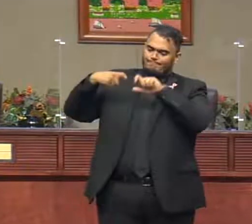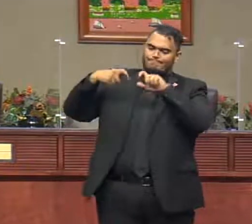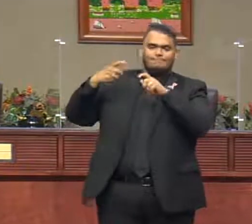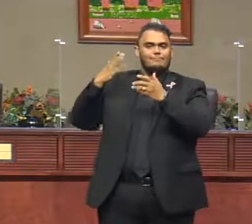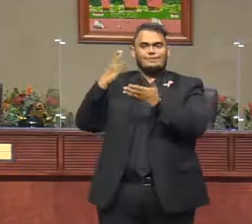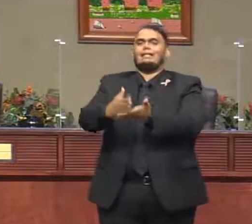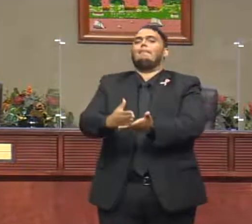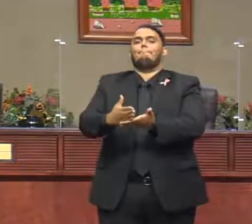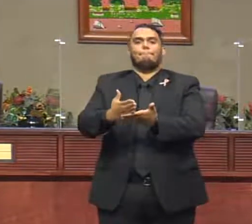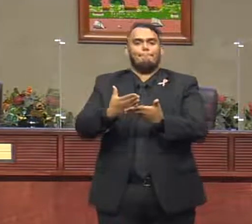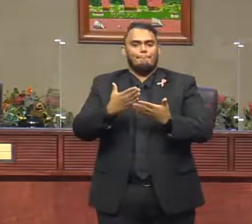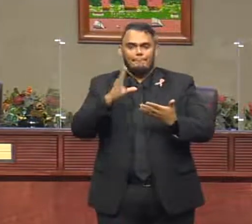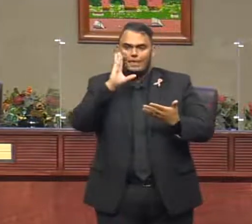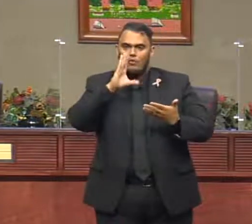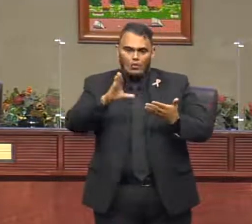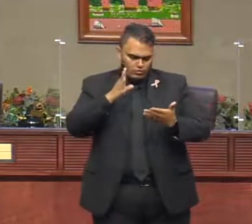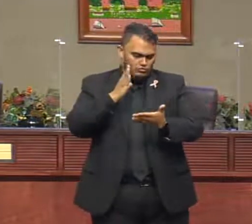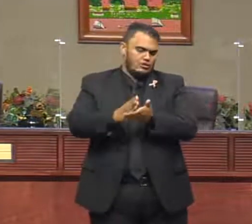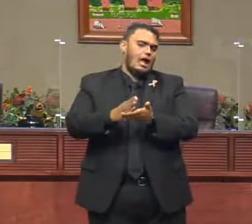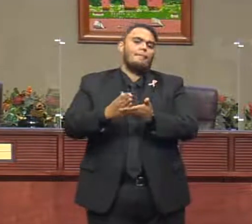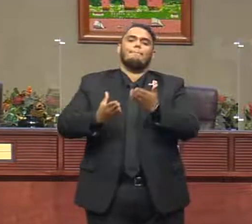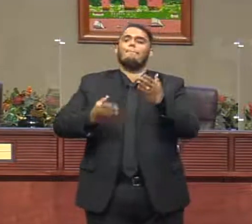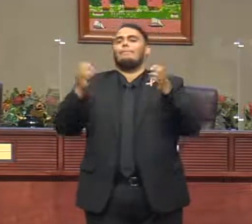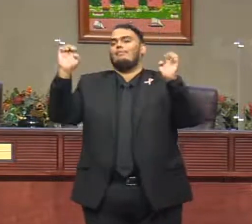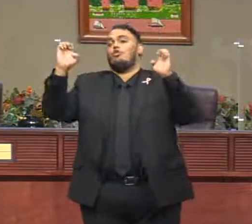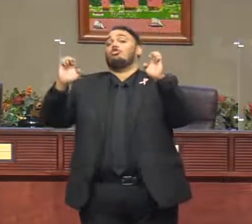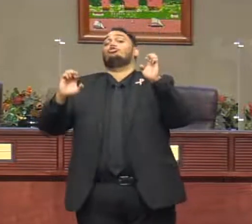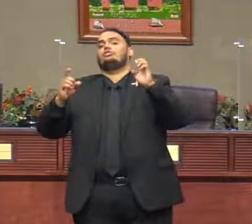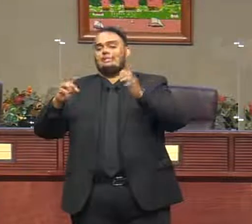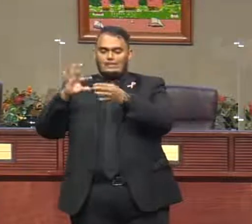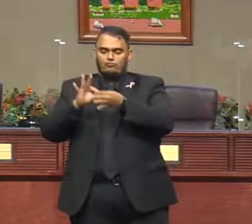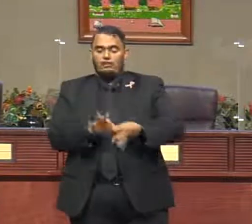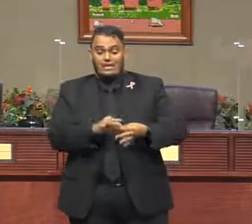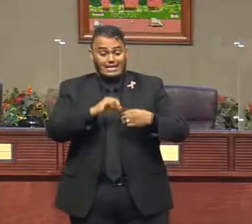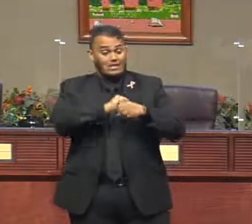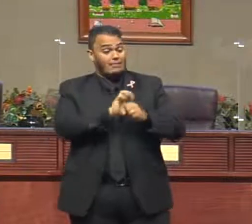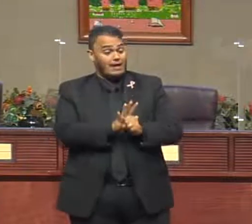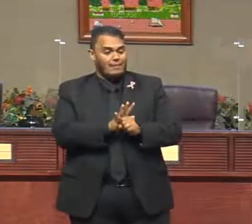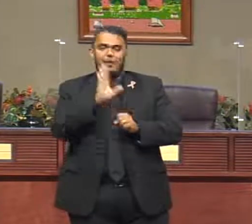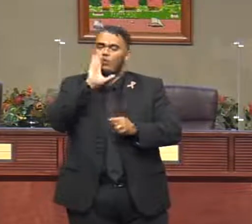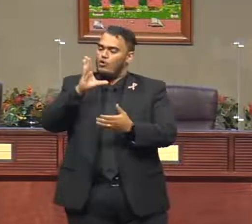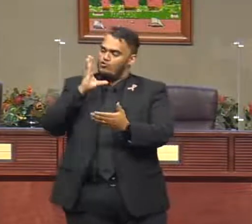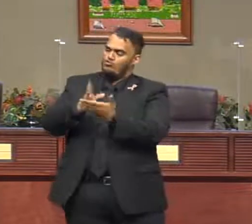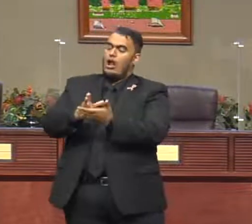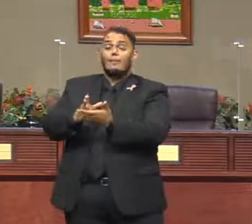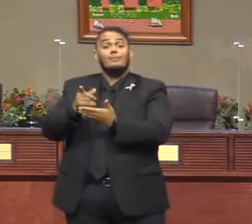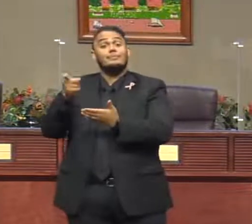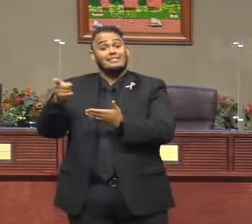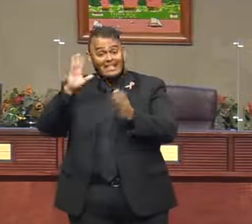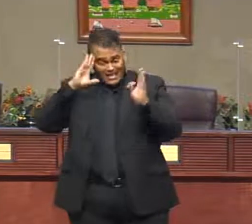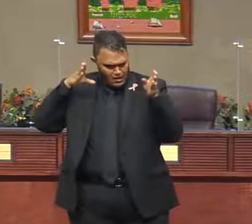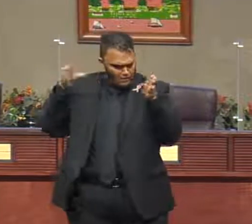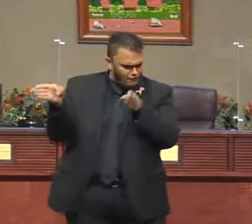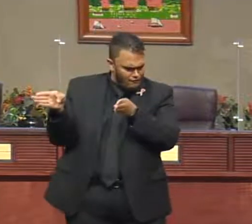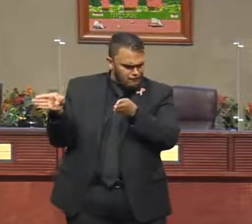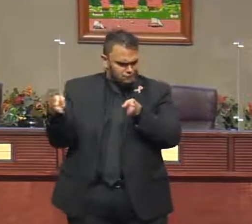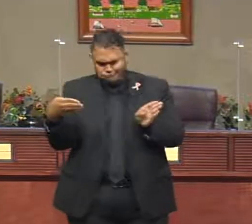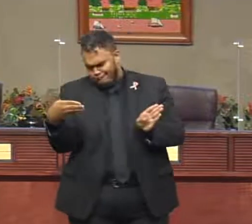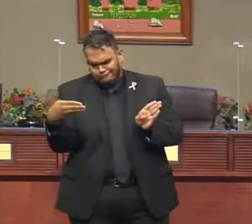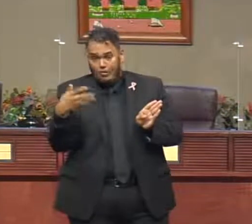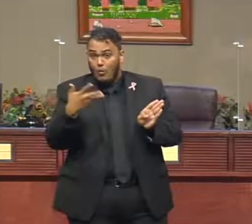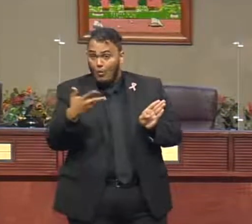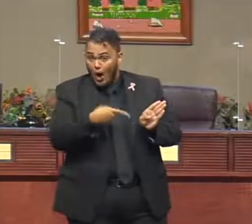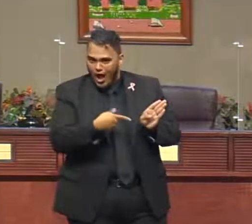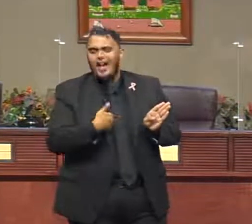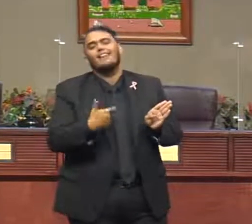operate as an emergency operations center related to the pandemic, and their focus is going to shift somewhat to the hurricane